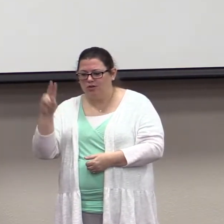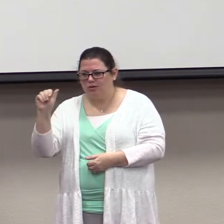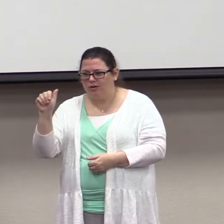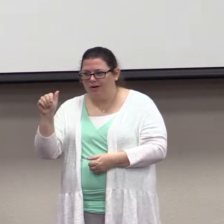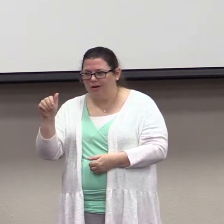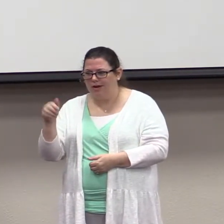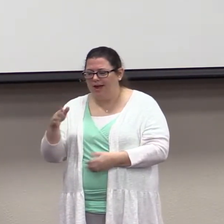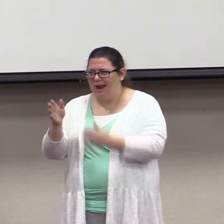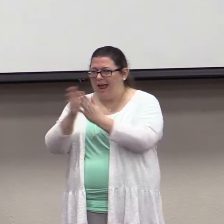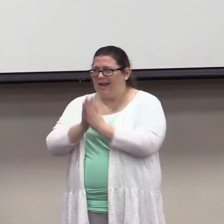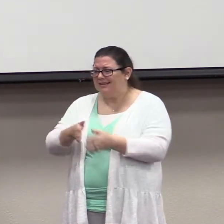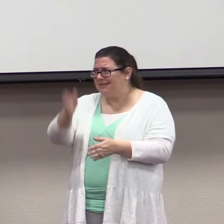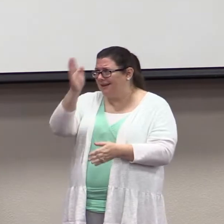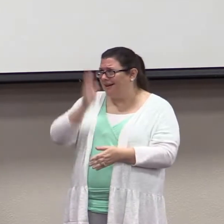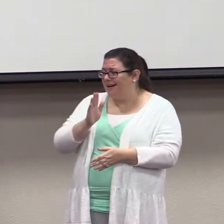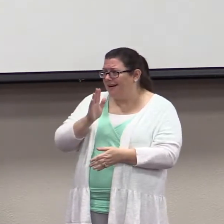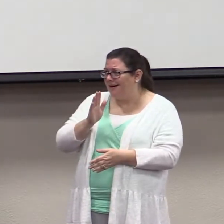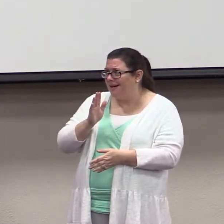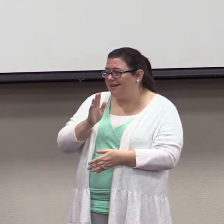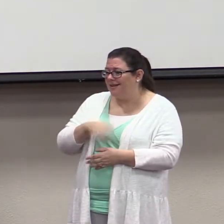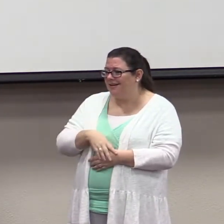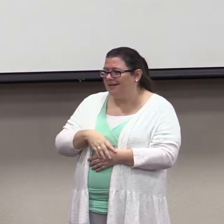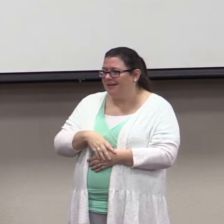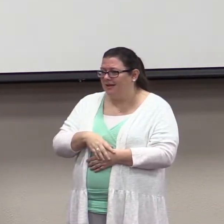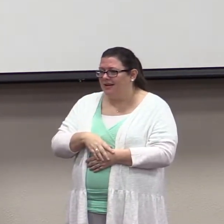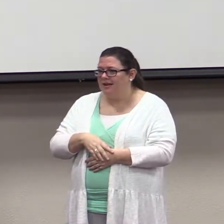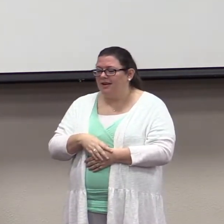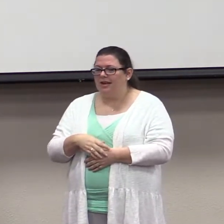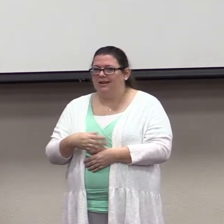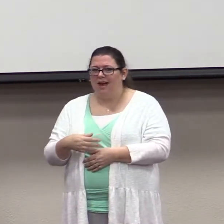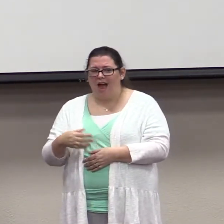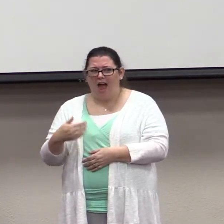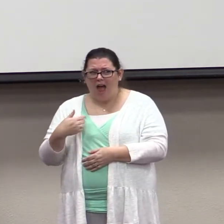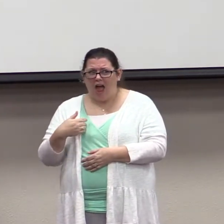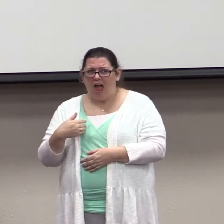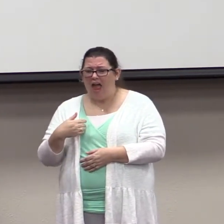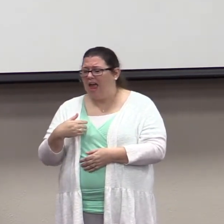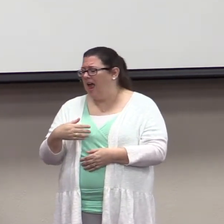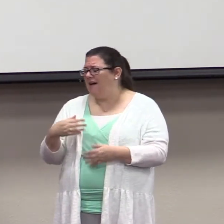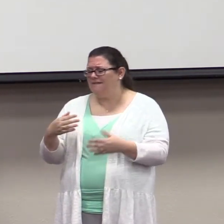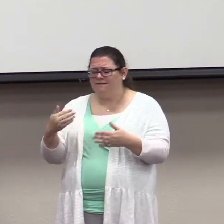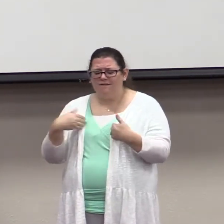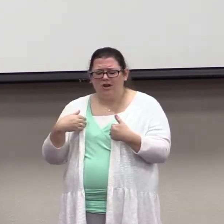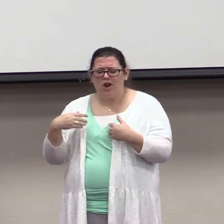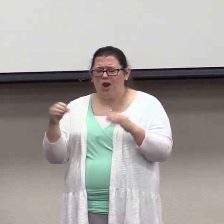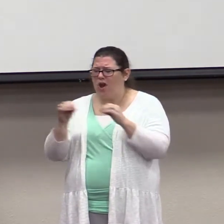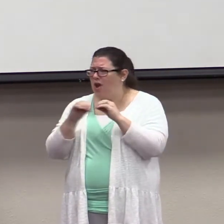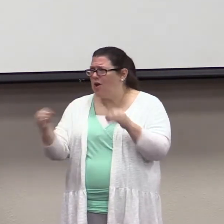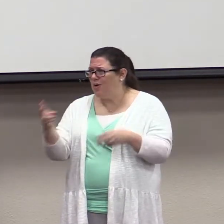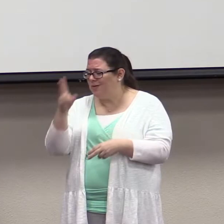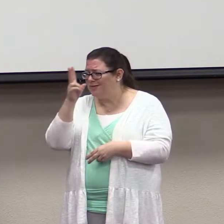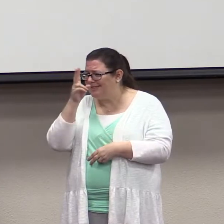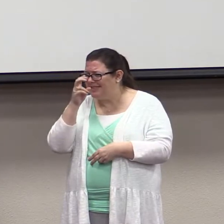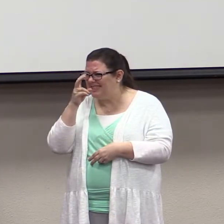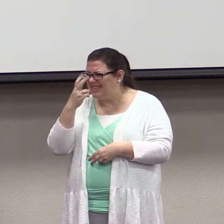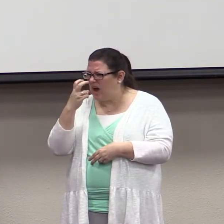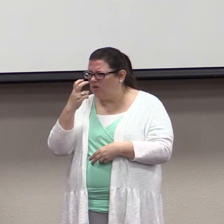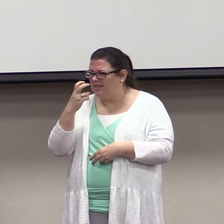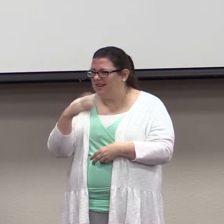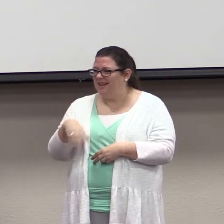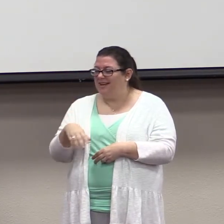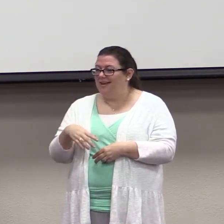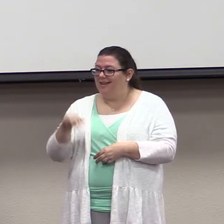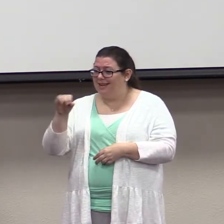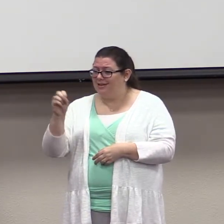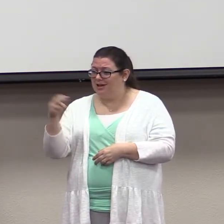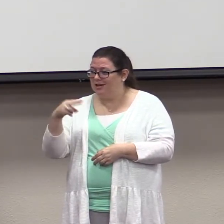conquering, I have no doubt that Joshua would have refused and done exactly as the Lord directed him to. But people